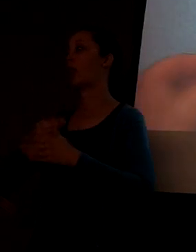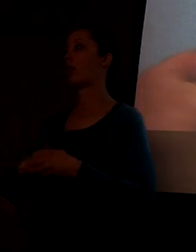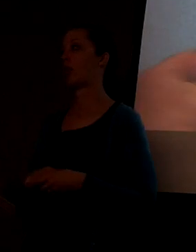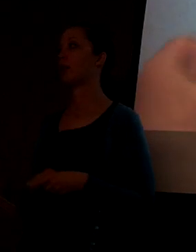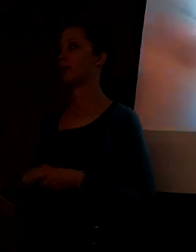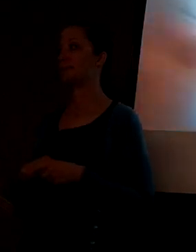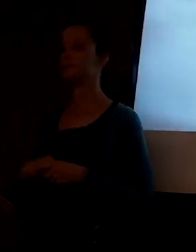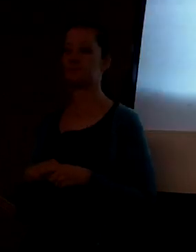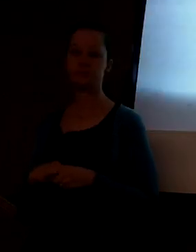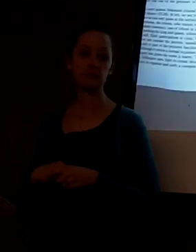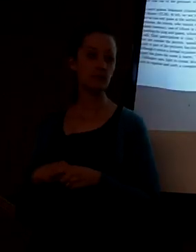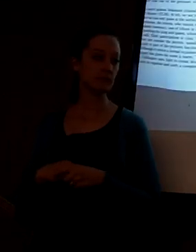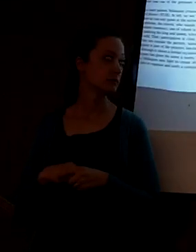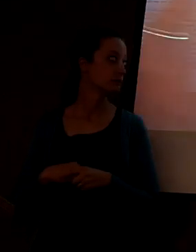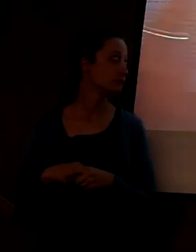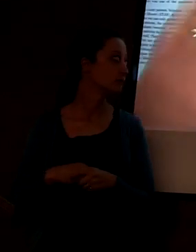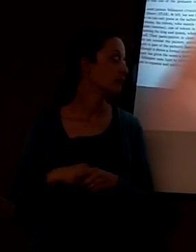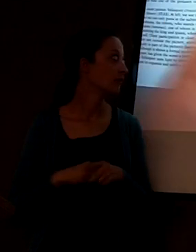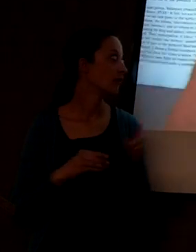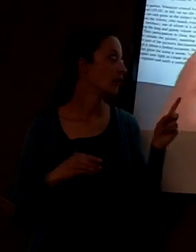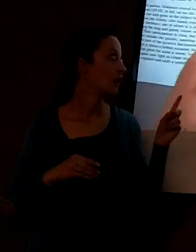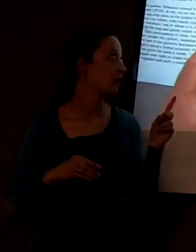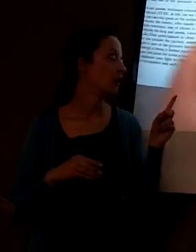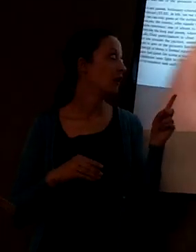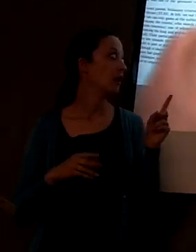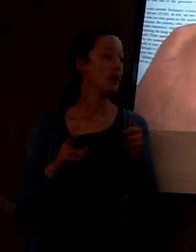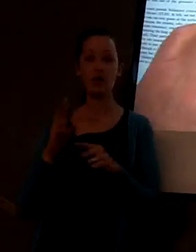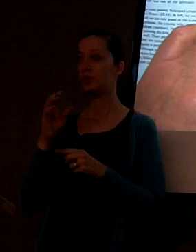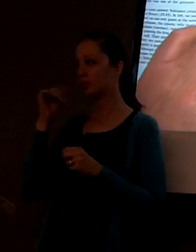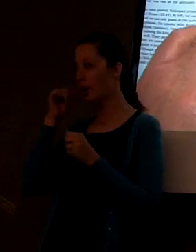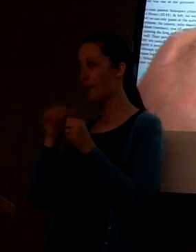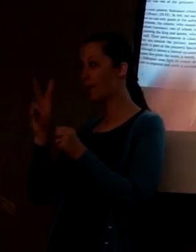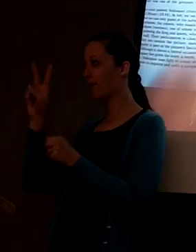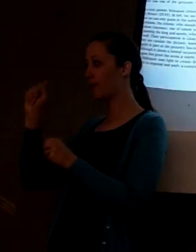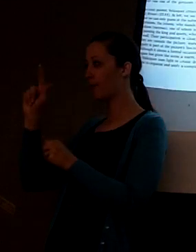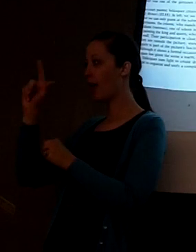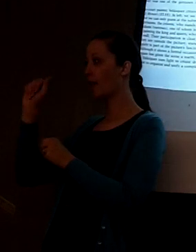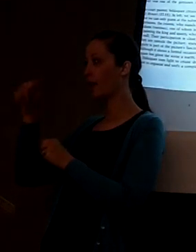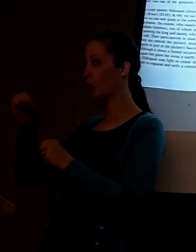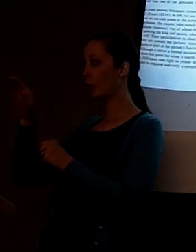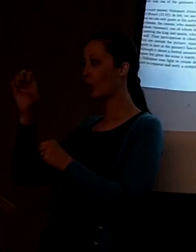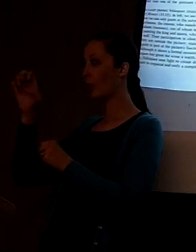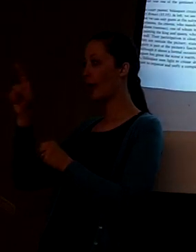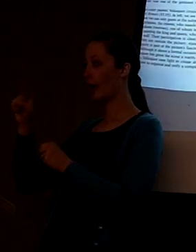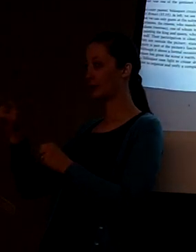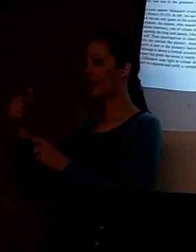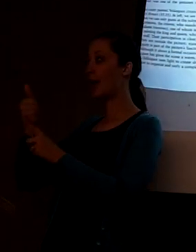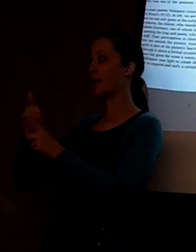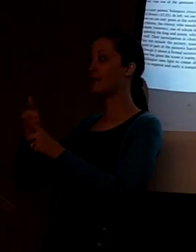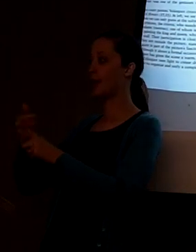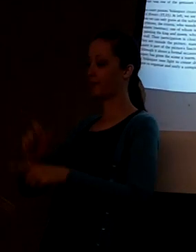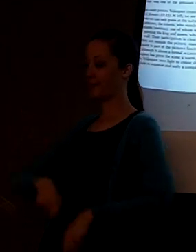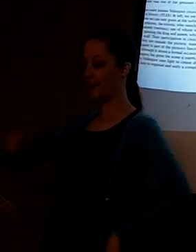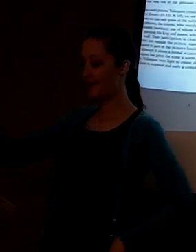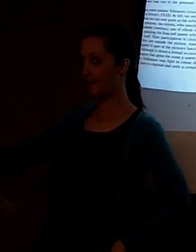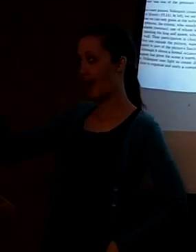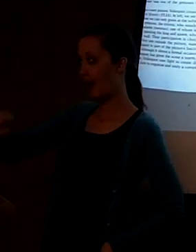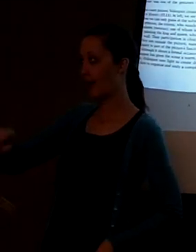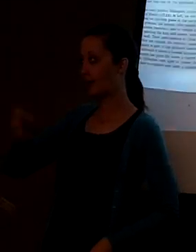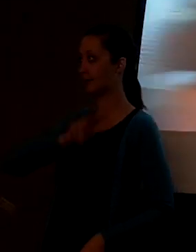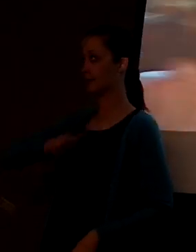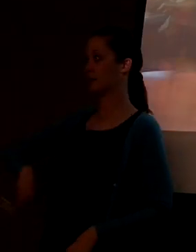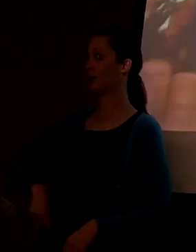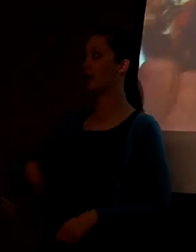And of course, one of the great painters of this period is Velázquez. And remember, he was knighted by the king. He's down